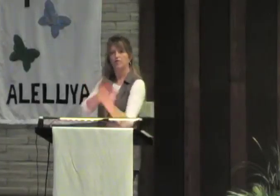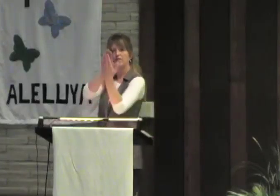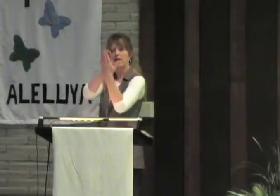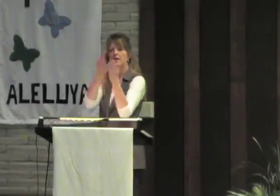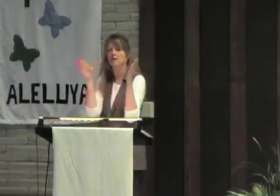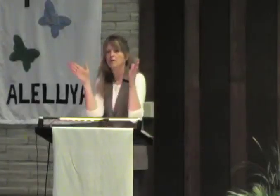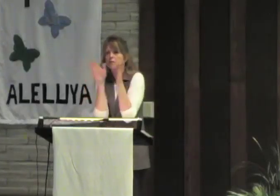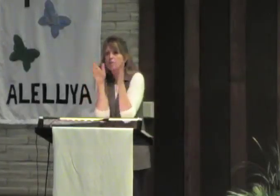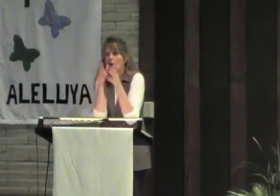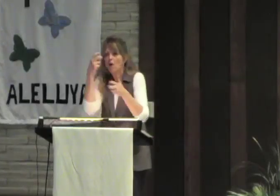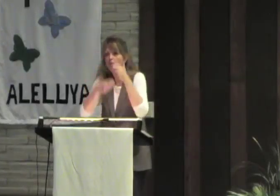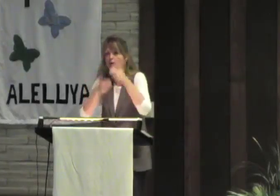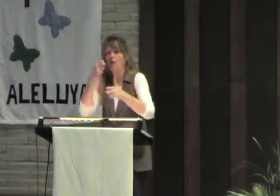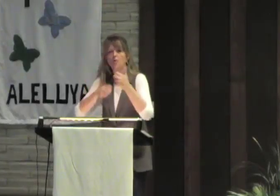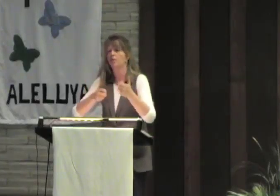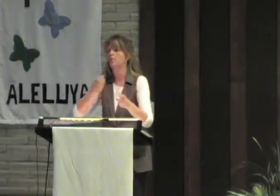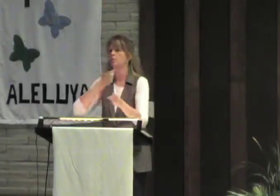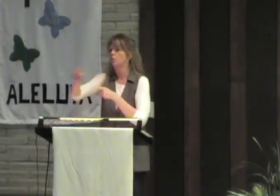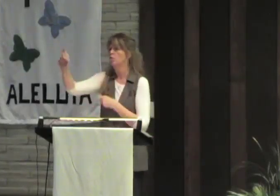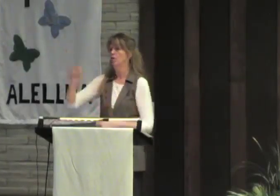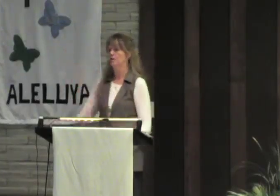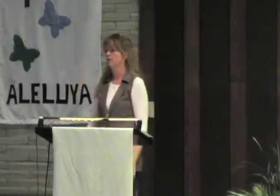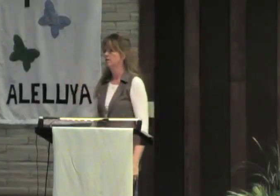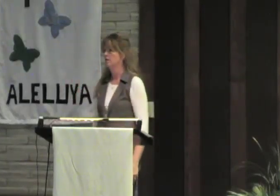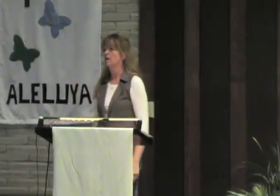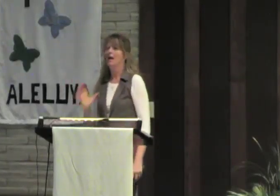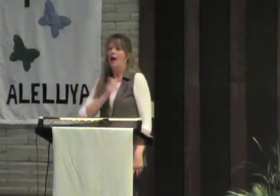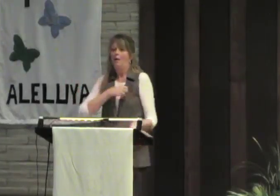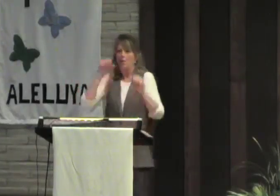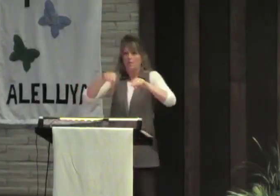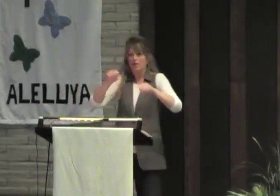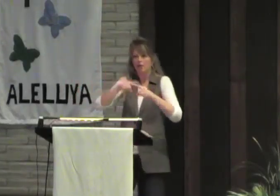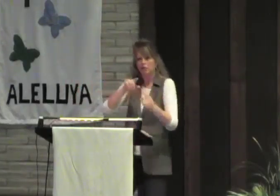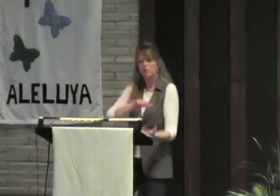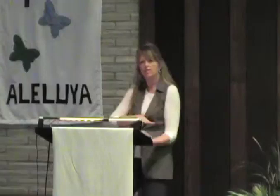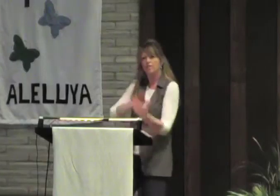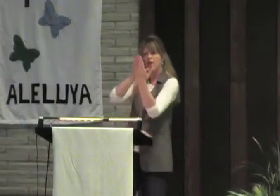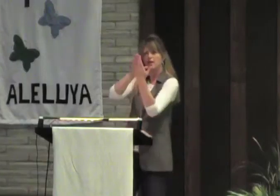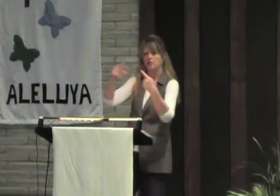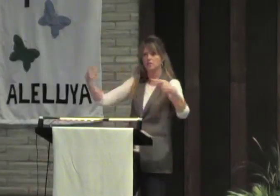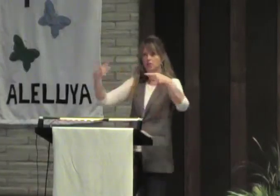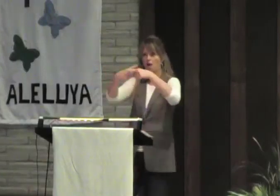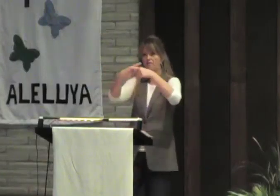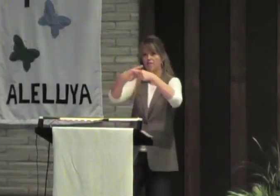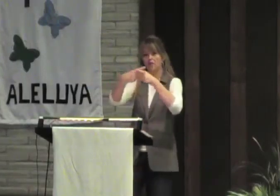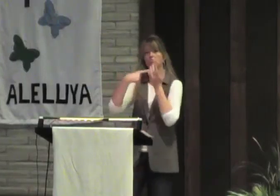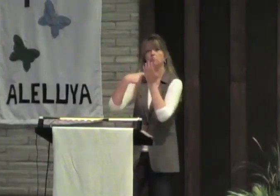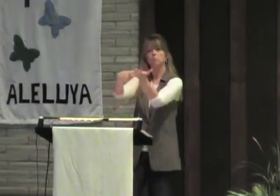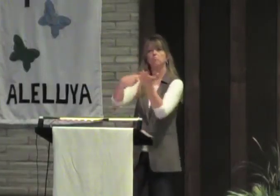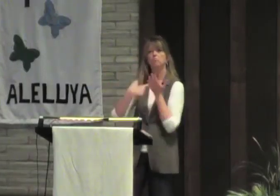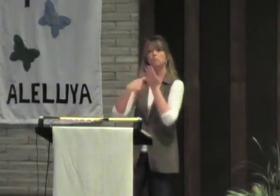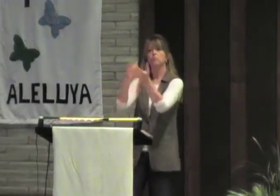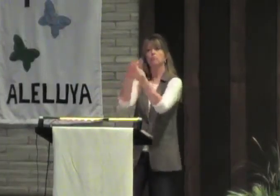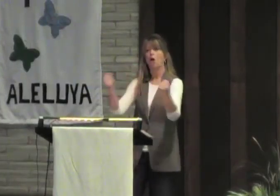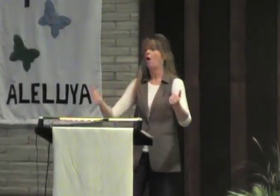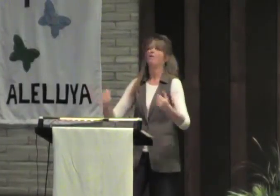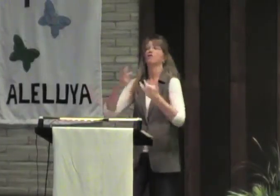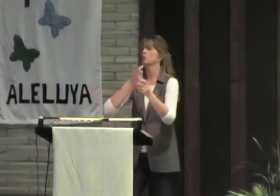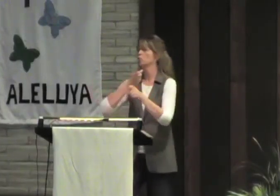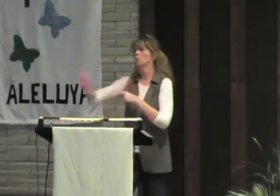our ability to confront small problems is ruined. Our ability to confront conflict and discuss things